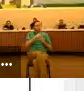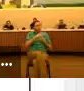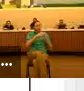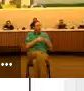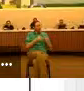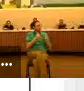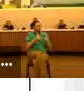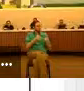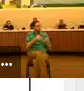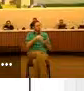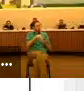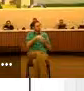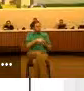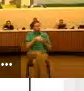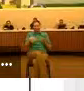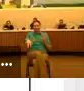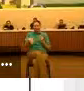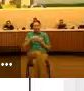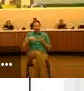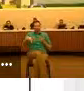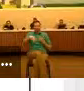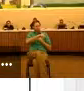you've been living there for,